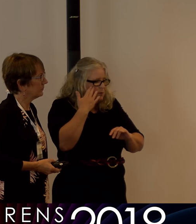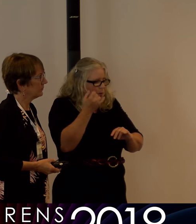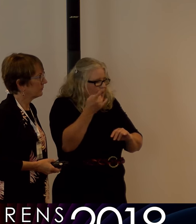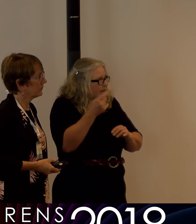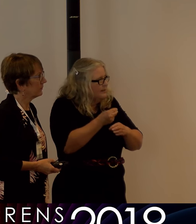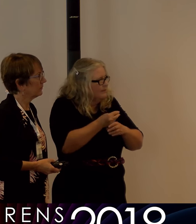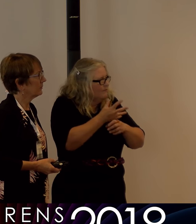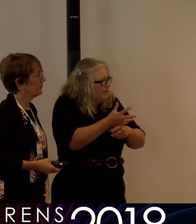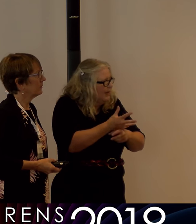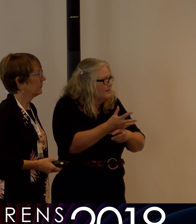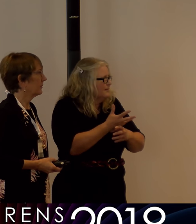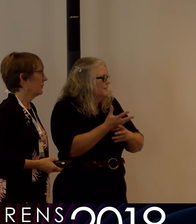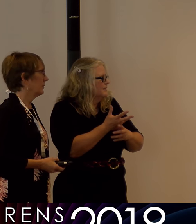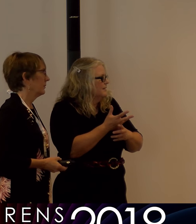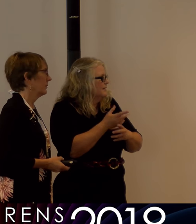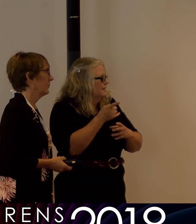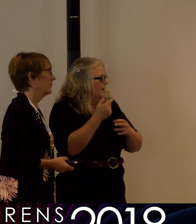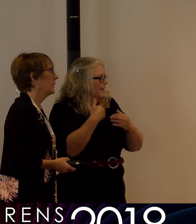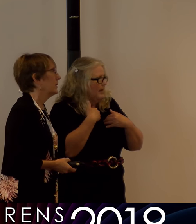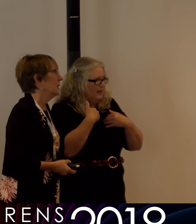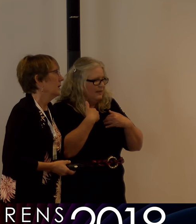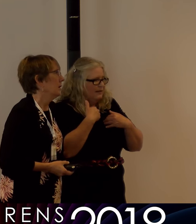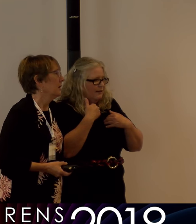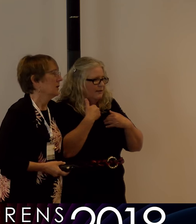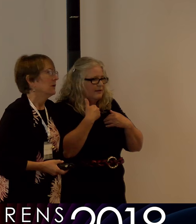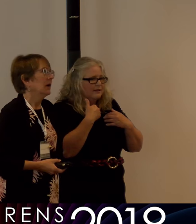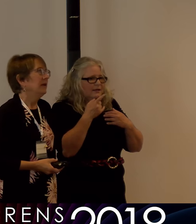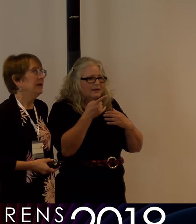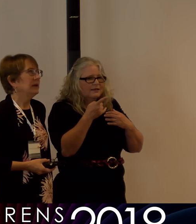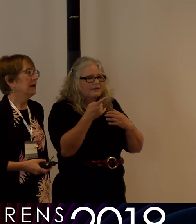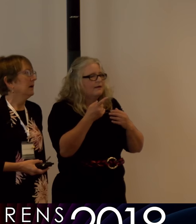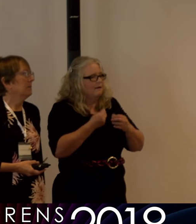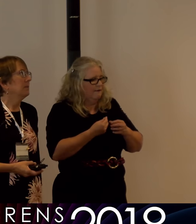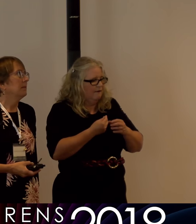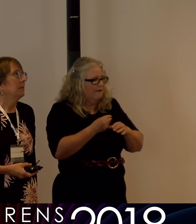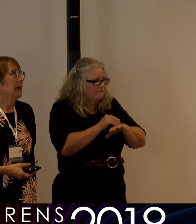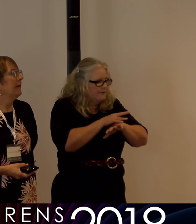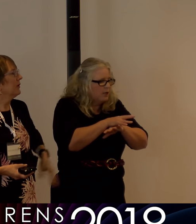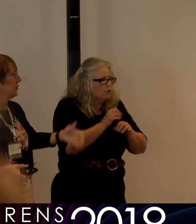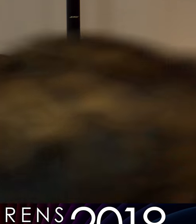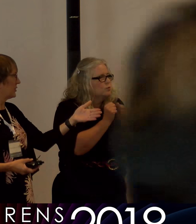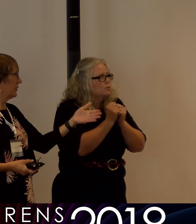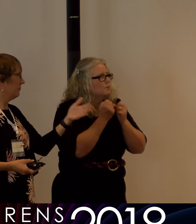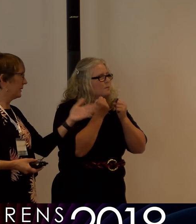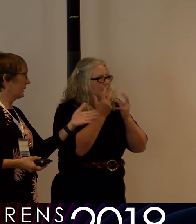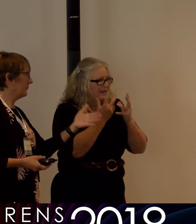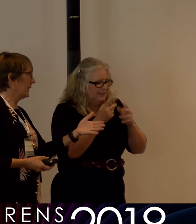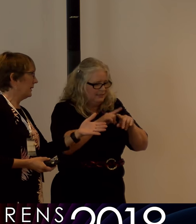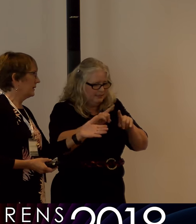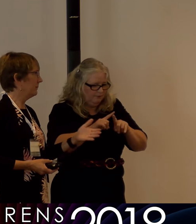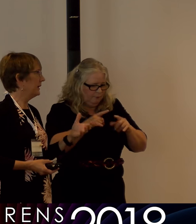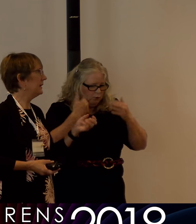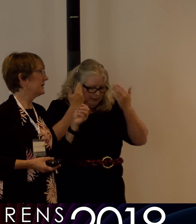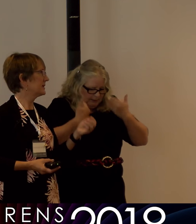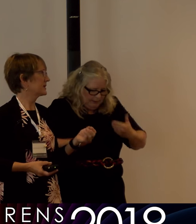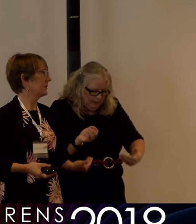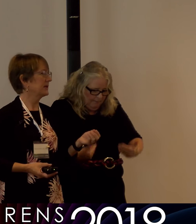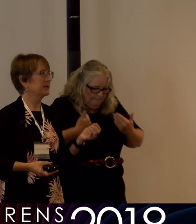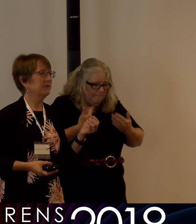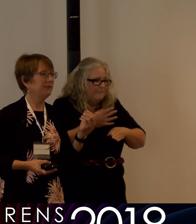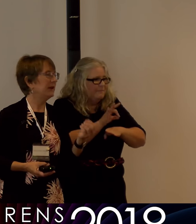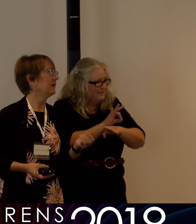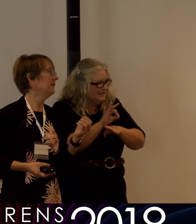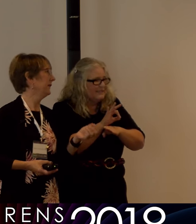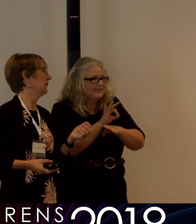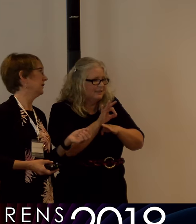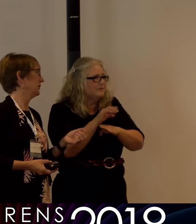building blocks of life. Like that's why it affects so many different systems. I think I haven't heard the term building block, but it is